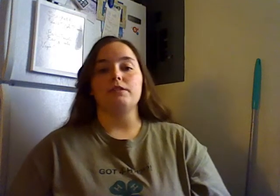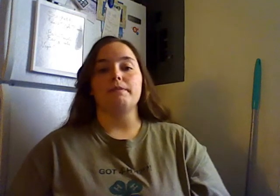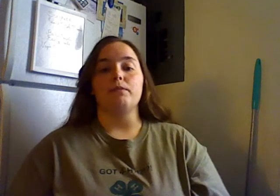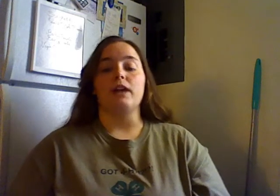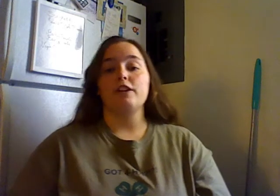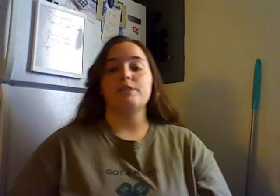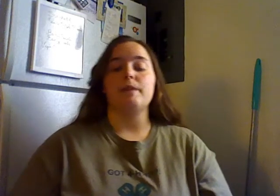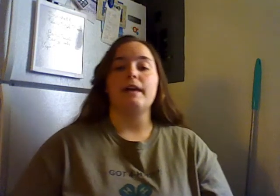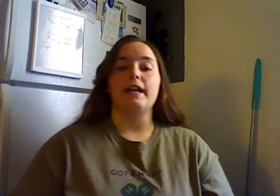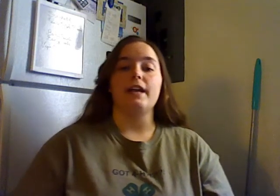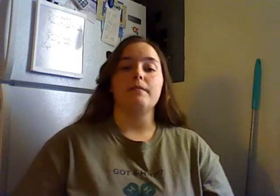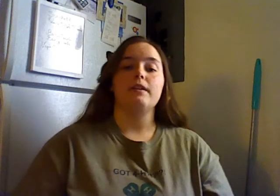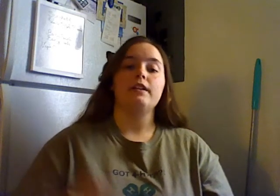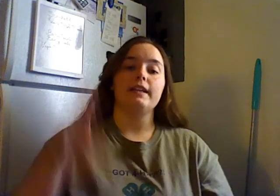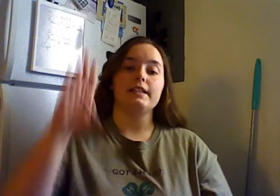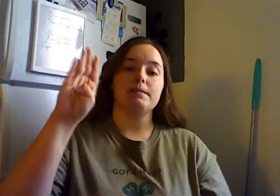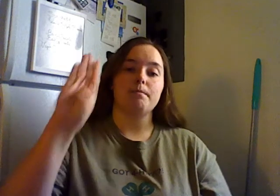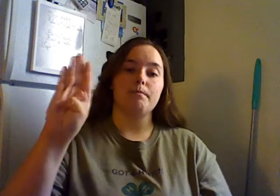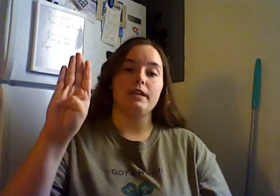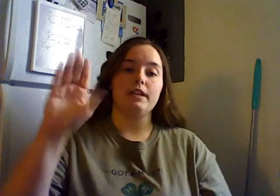When I finger spell my name, it's